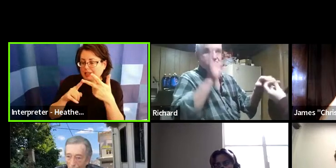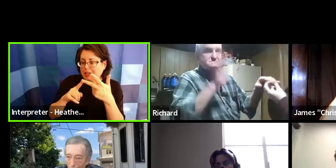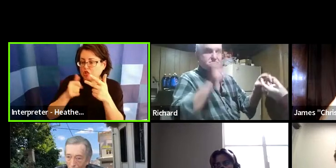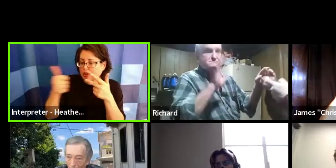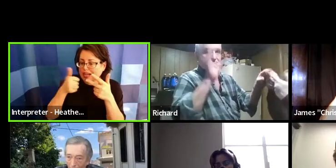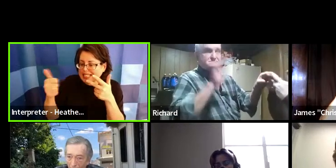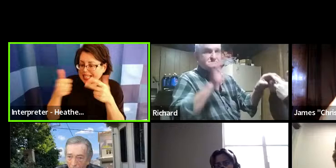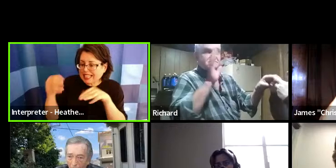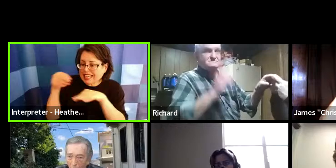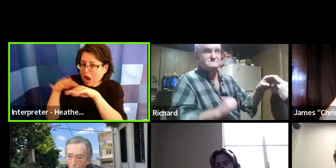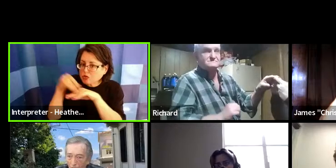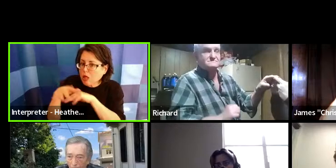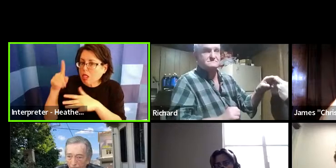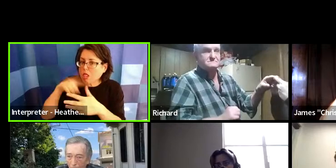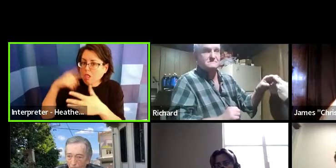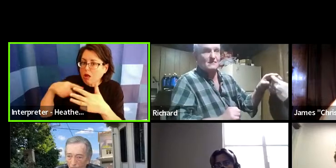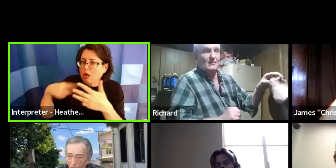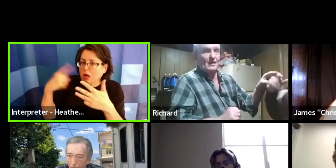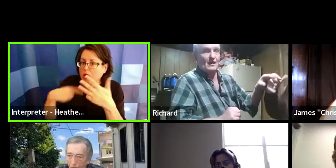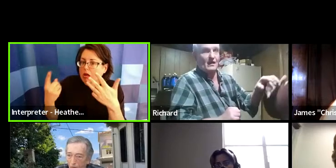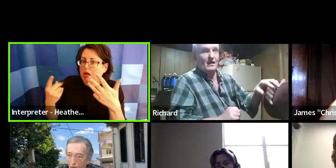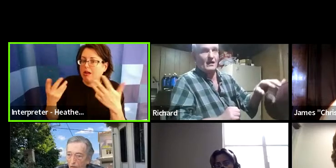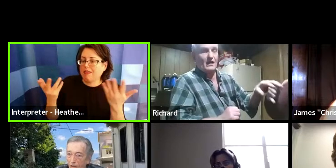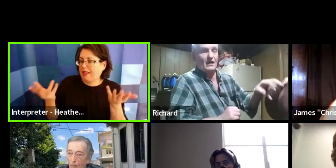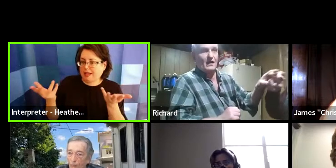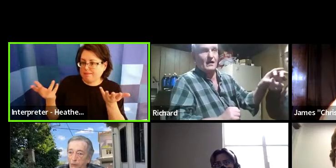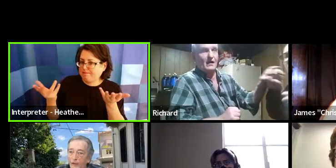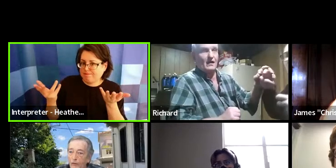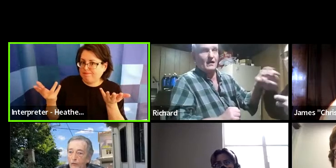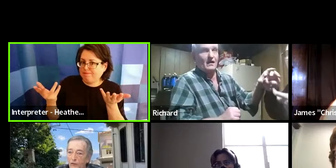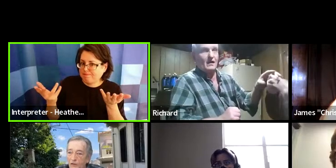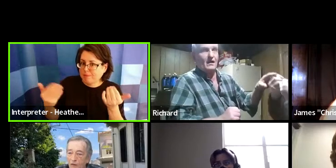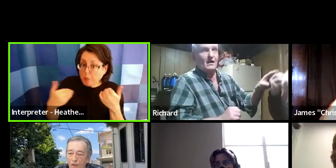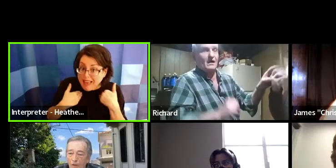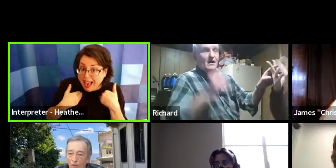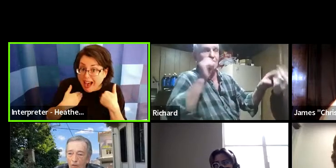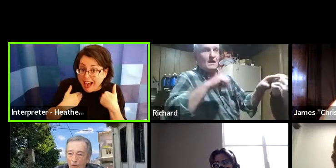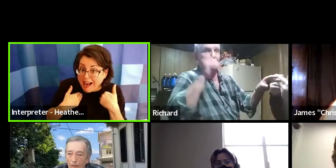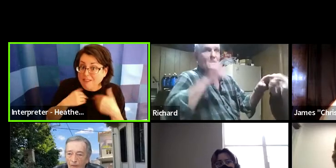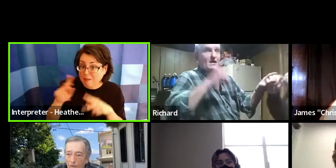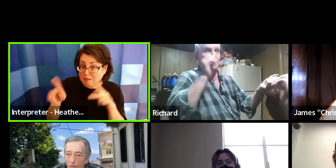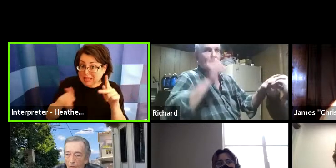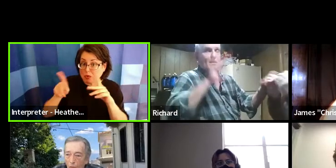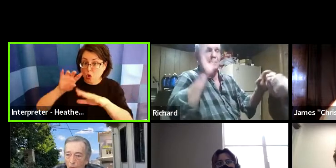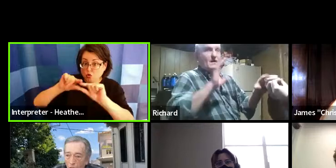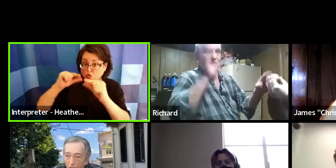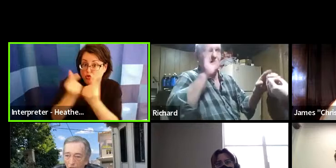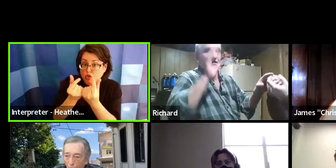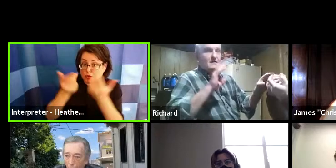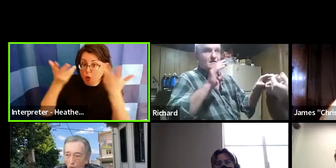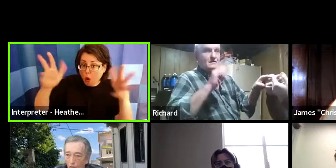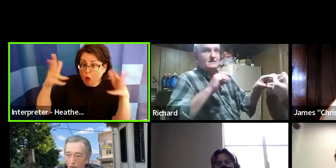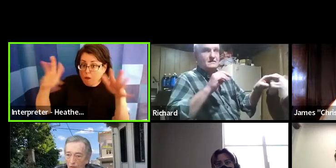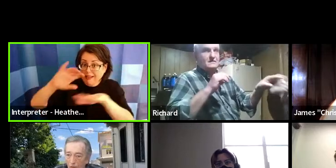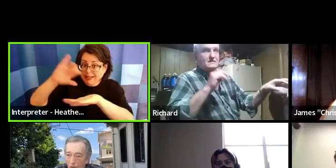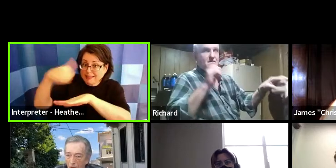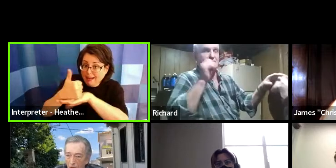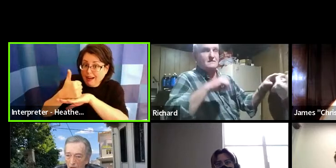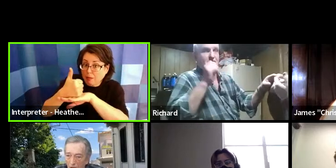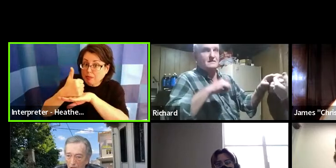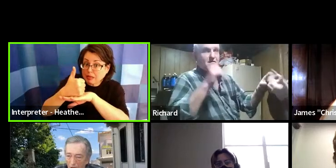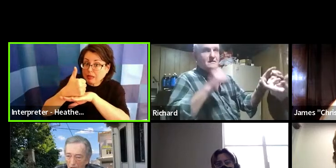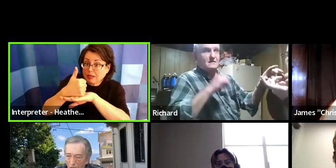Transit Council? I mean, there are players. I mean, who?